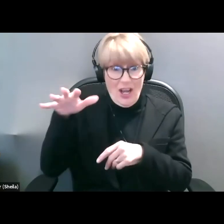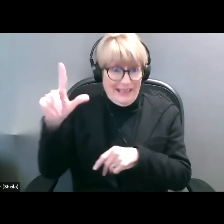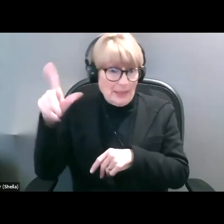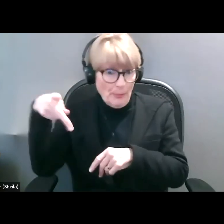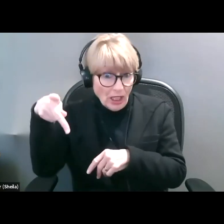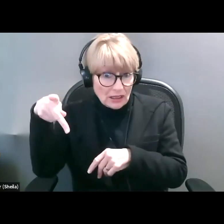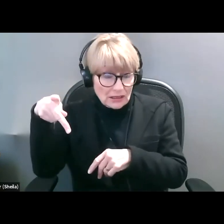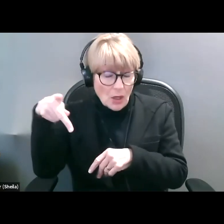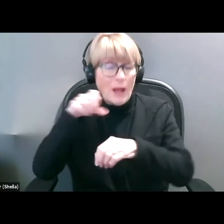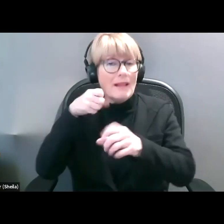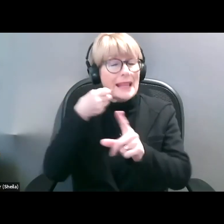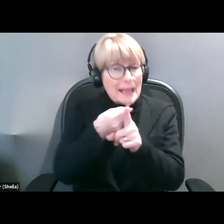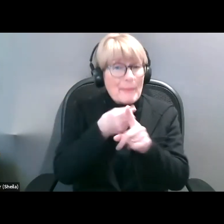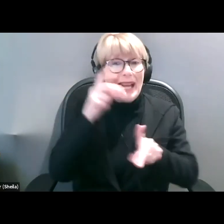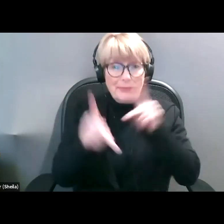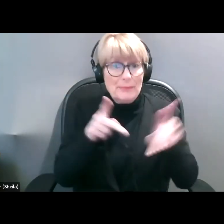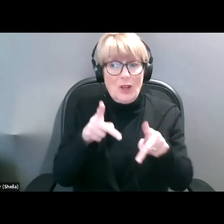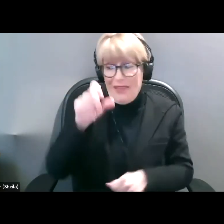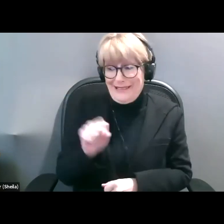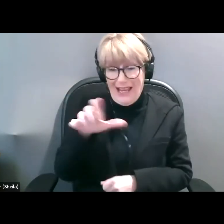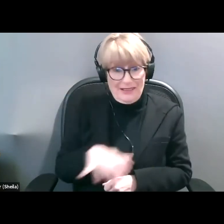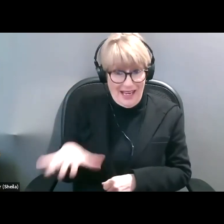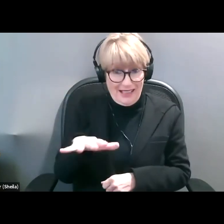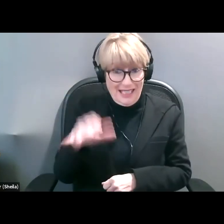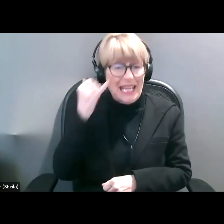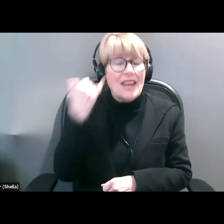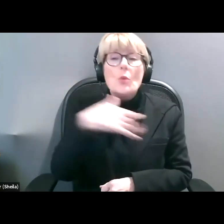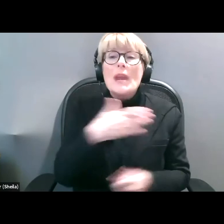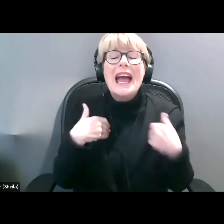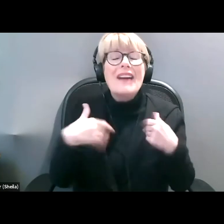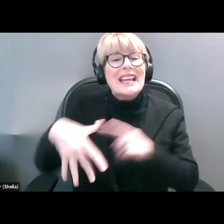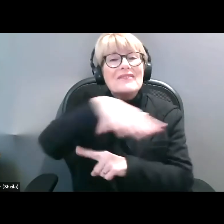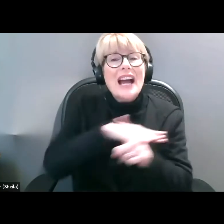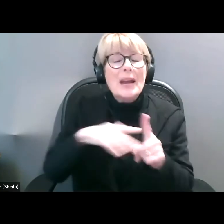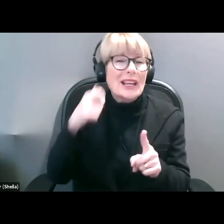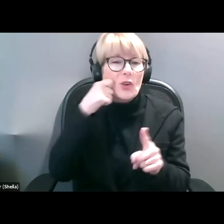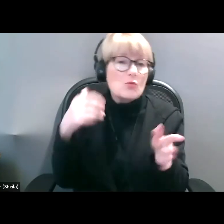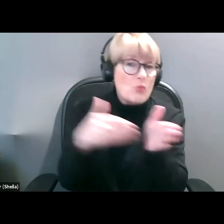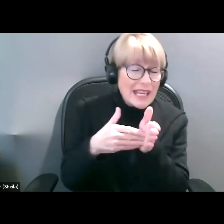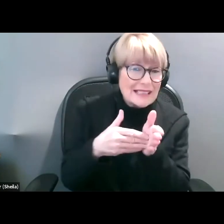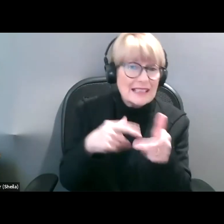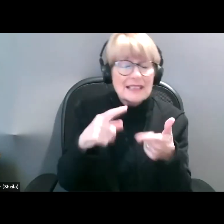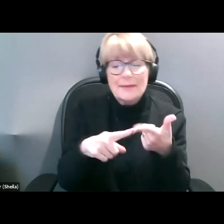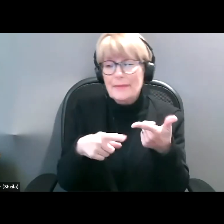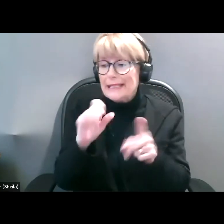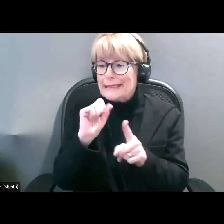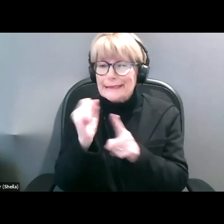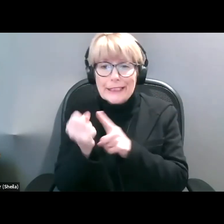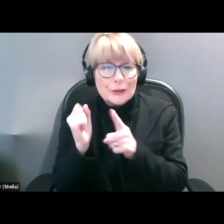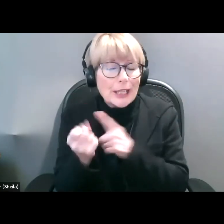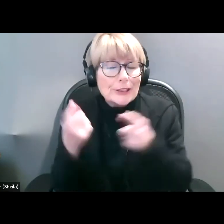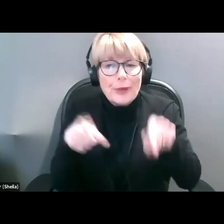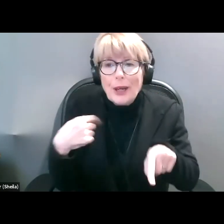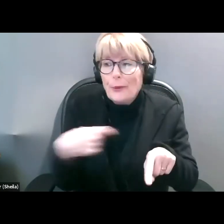everybody. So if we have environmental racism, if we have situations where we